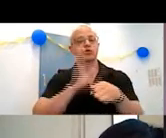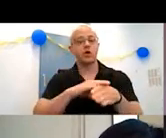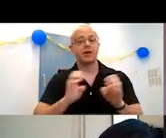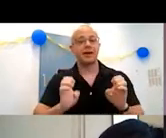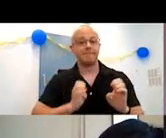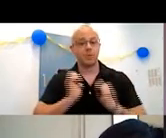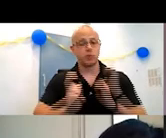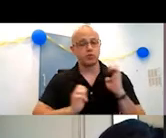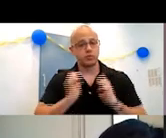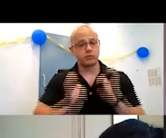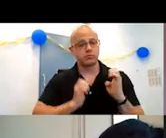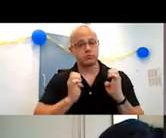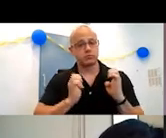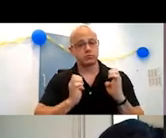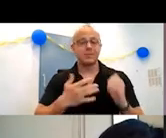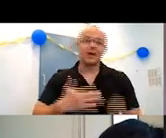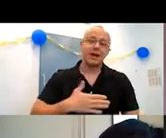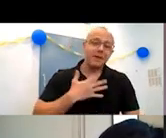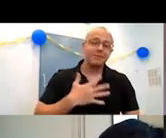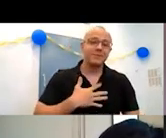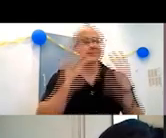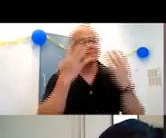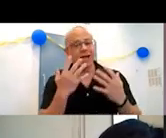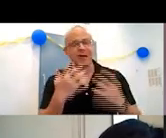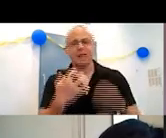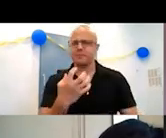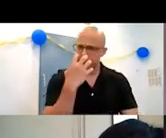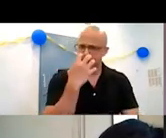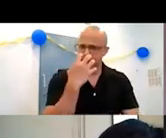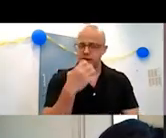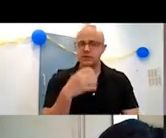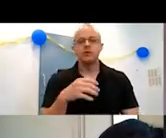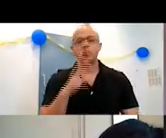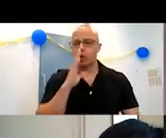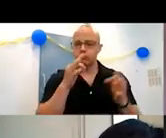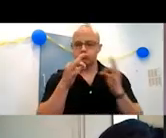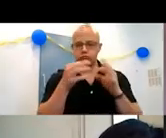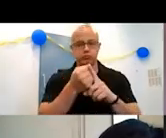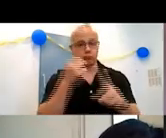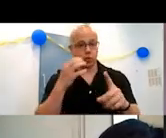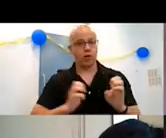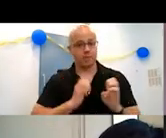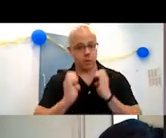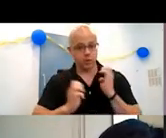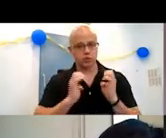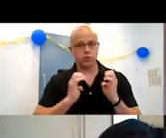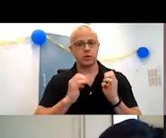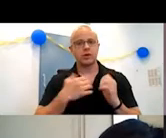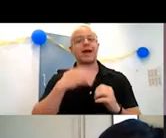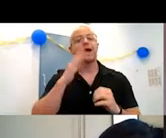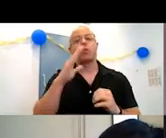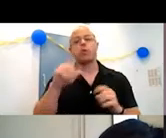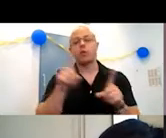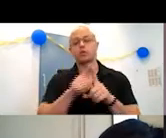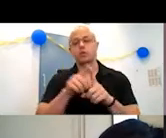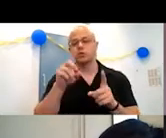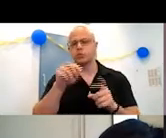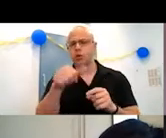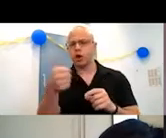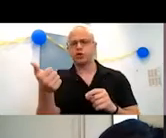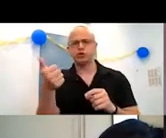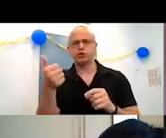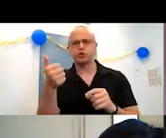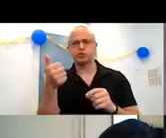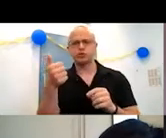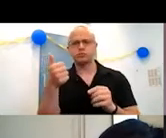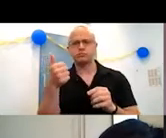The next class, we will focus on emotions, happy, sad, mad, and I will expand